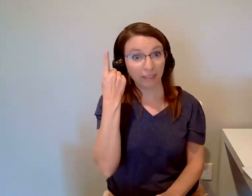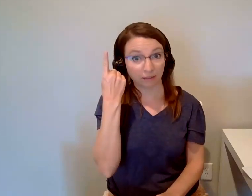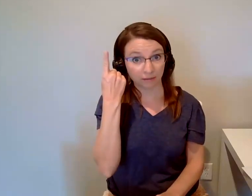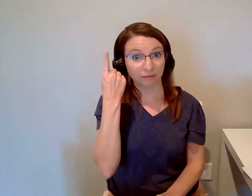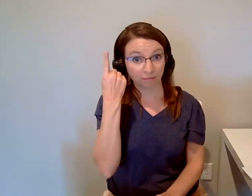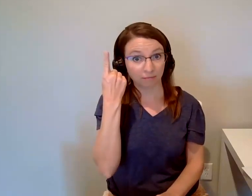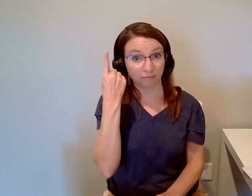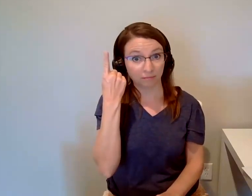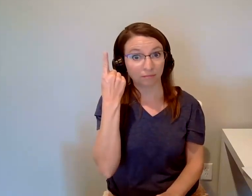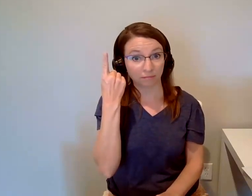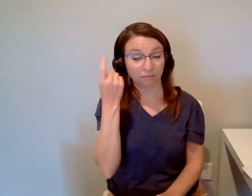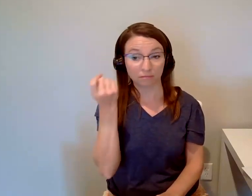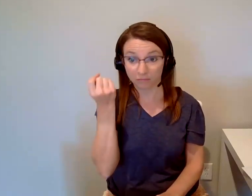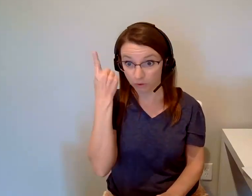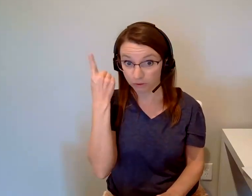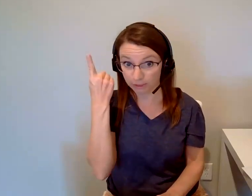Understand. You understand?